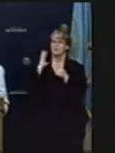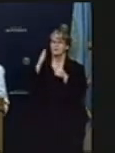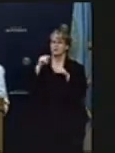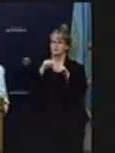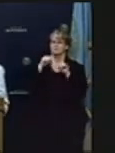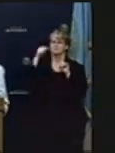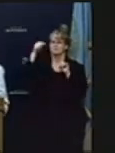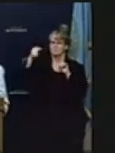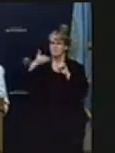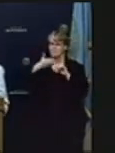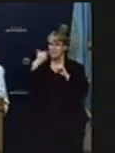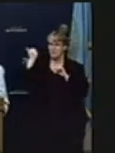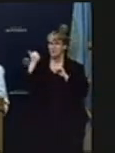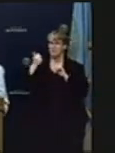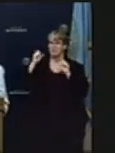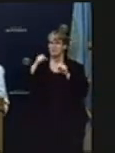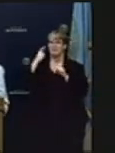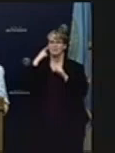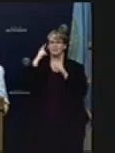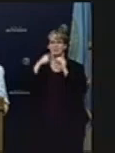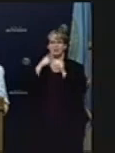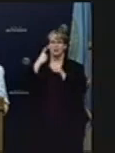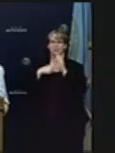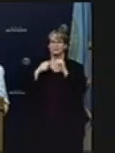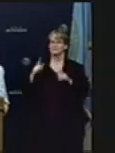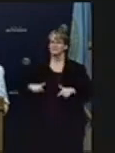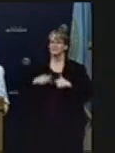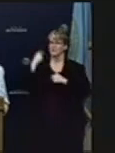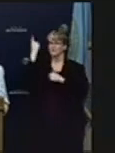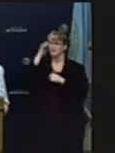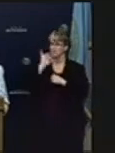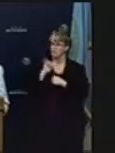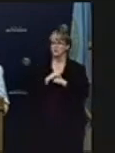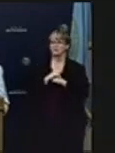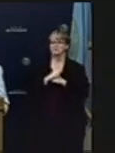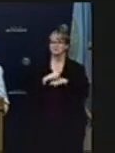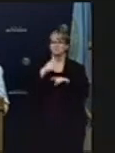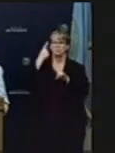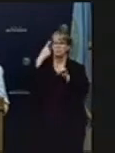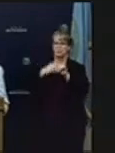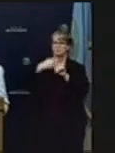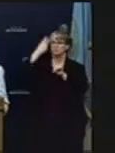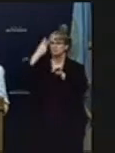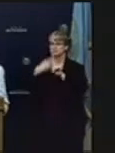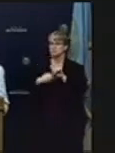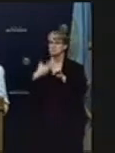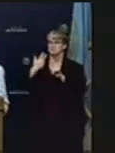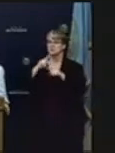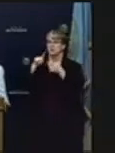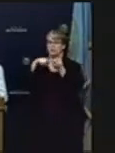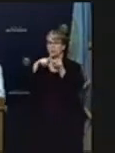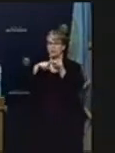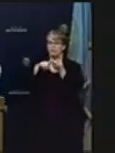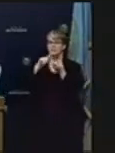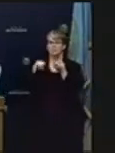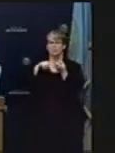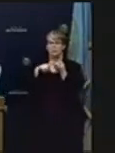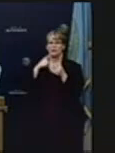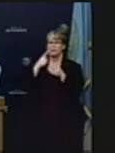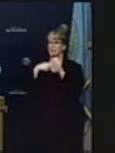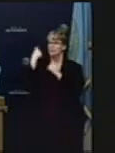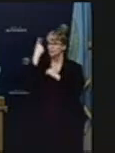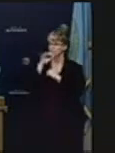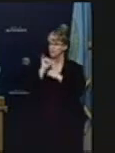we can start thinking about what does life look like a month from now and 2 months from now, and when can we, what will it look like